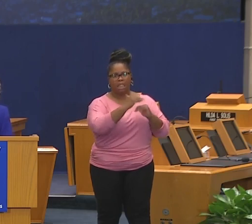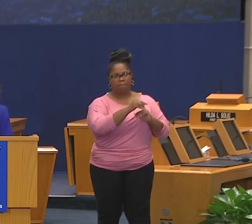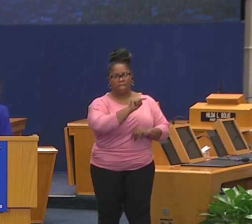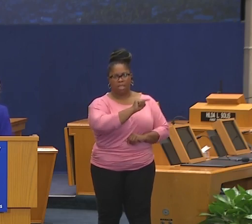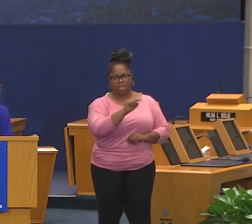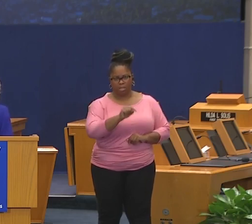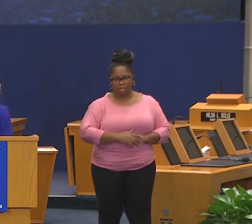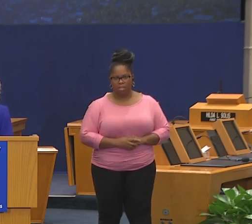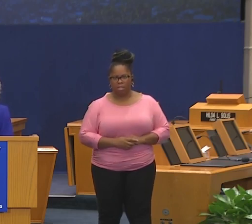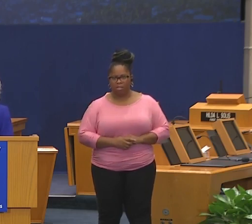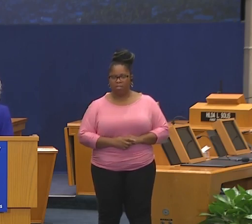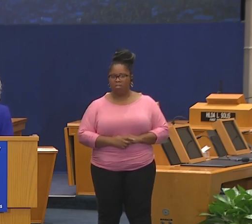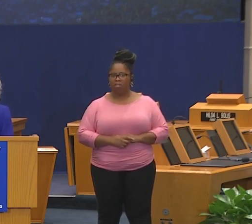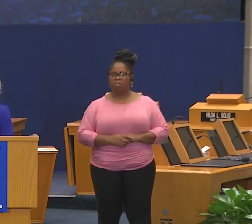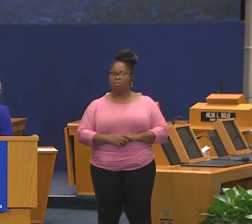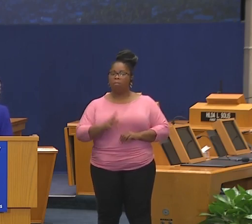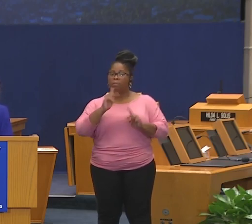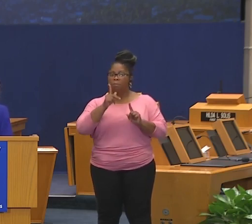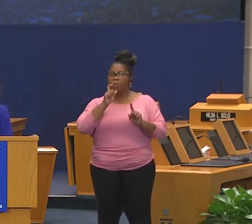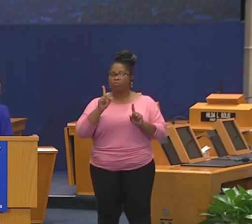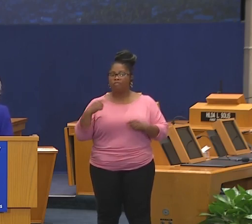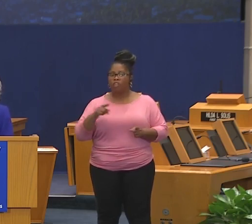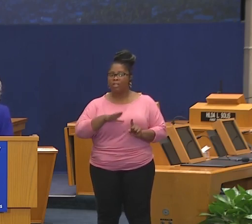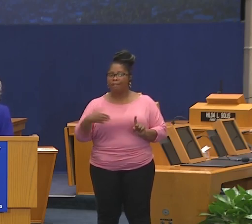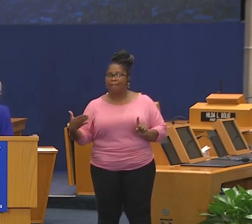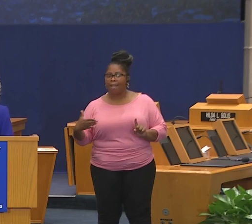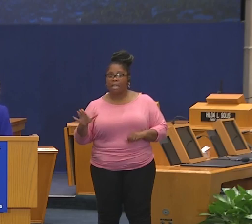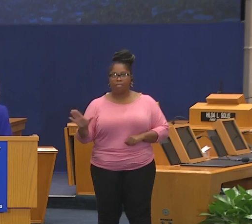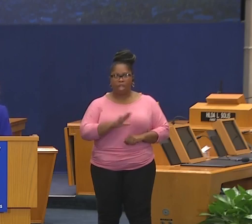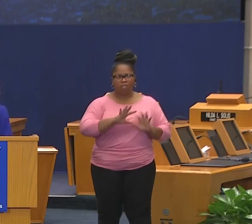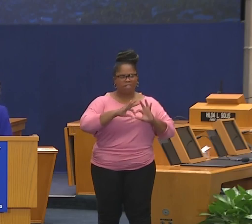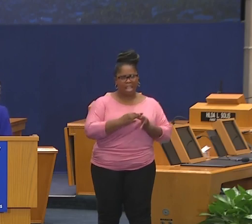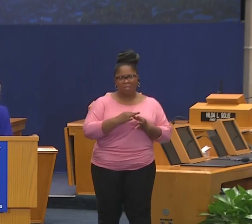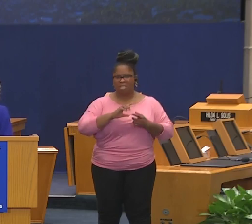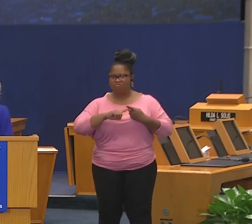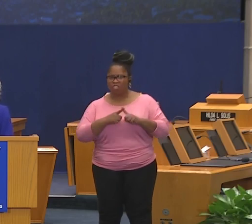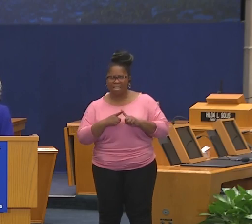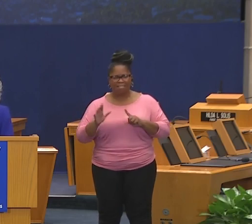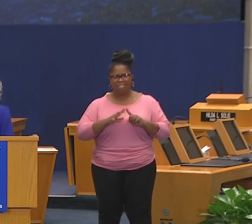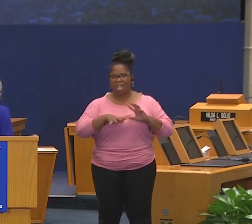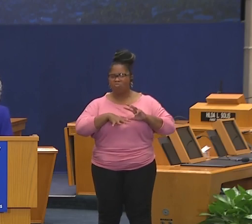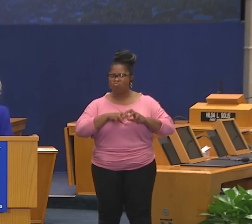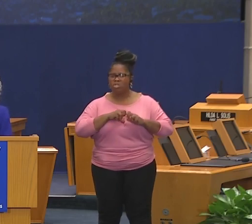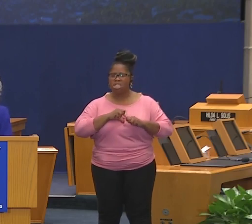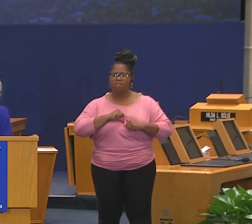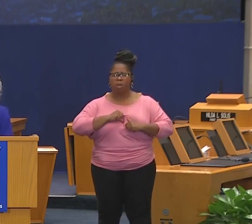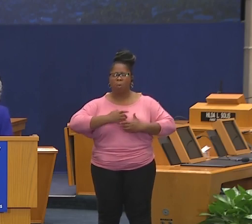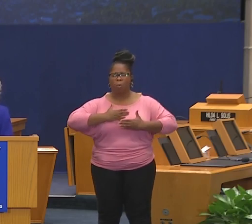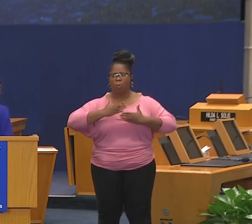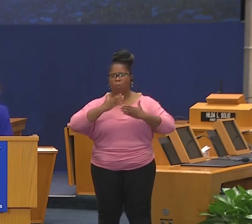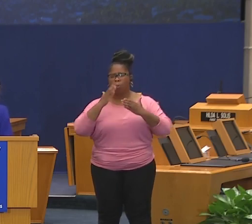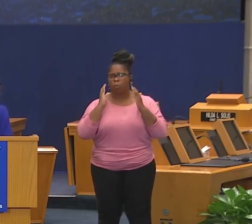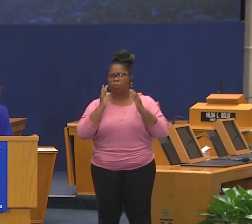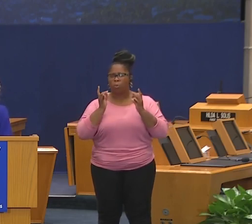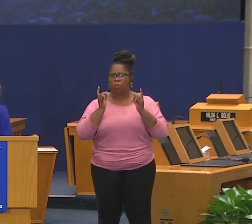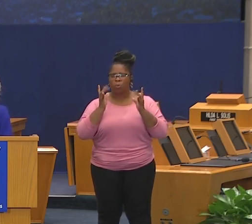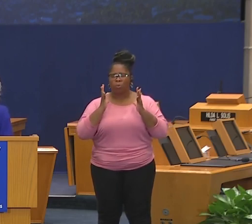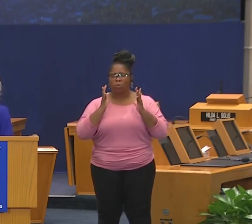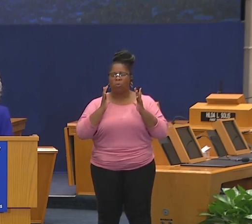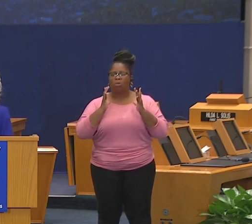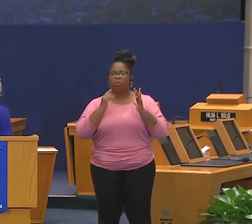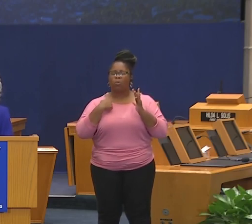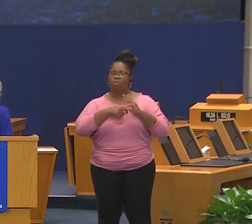by the families and friends of the people who have died from COVID-19 is overwhelming, and we're mourning with you, and our thoughts and